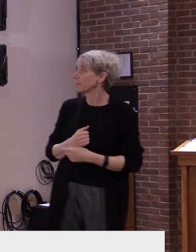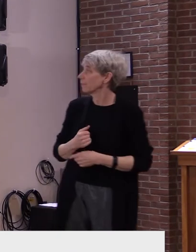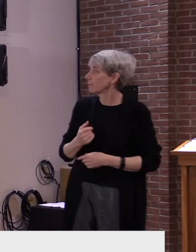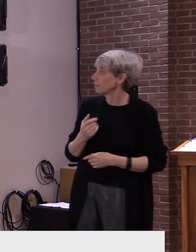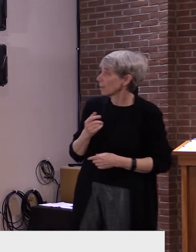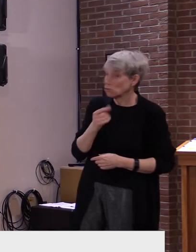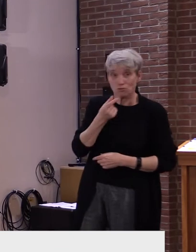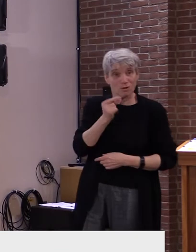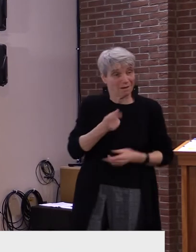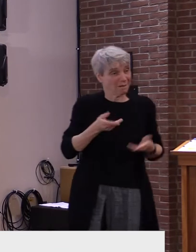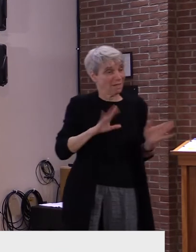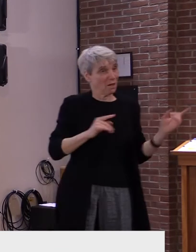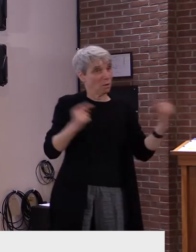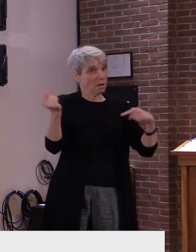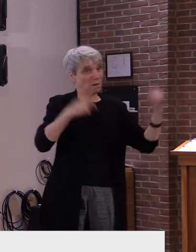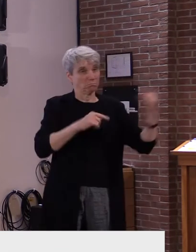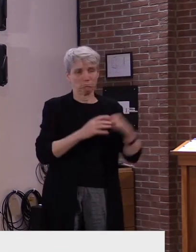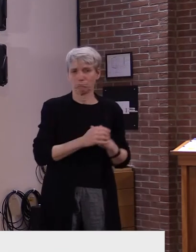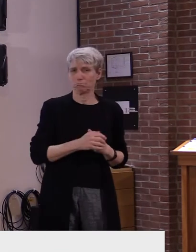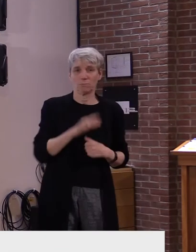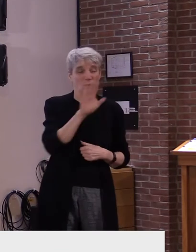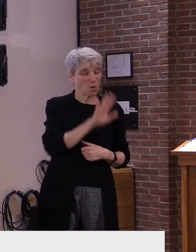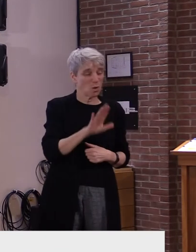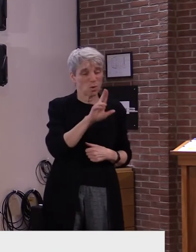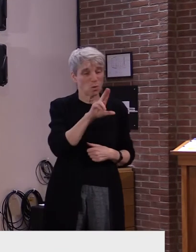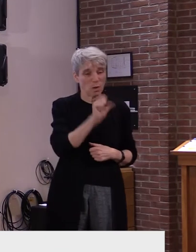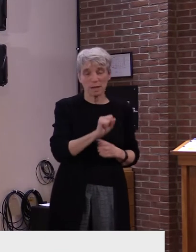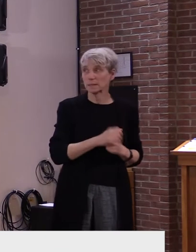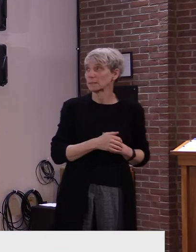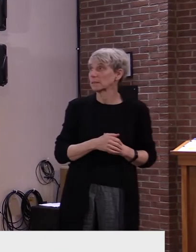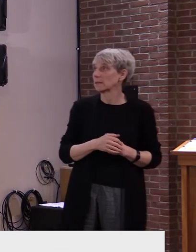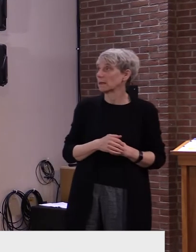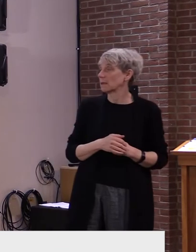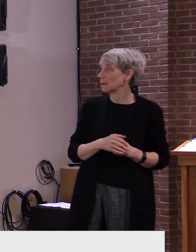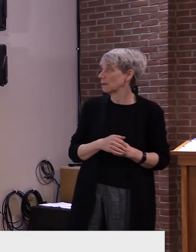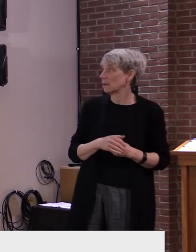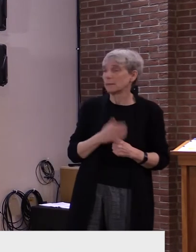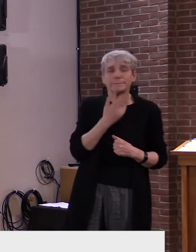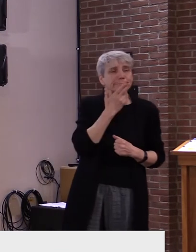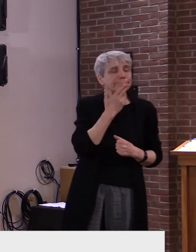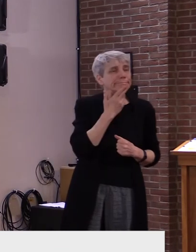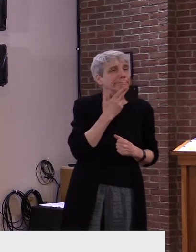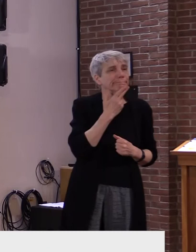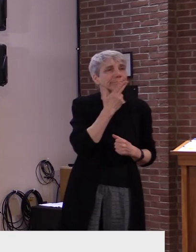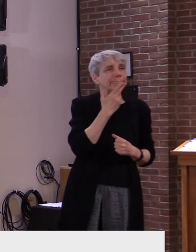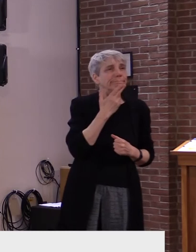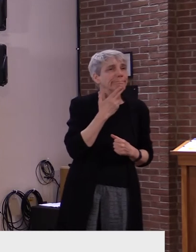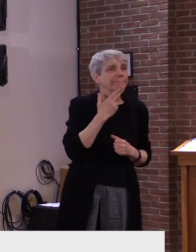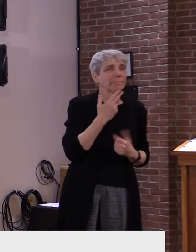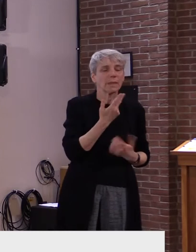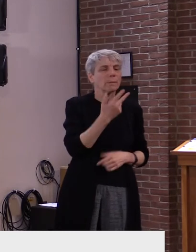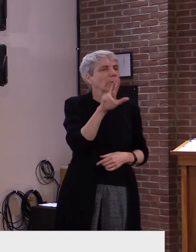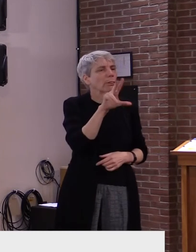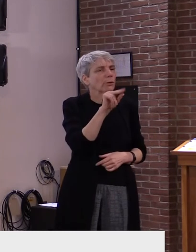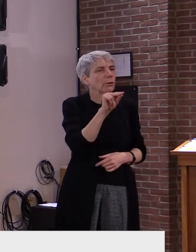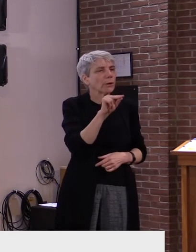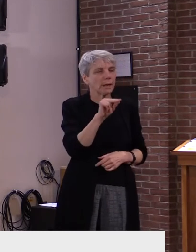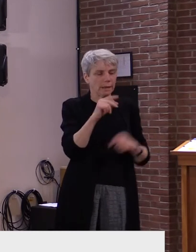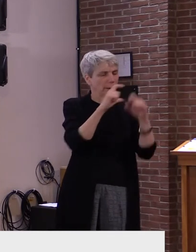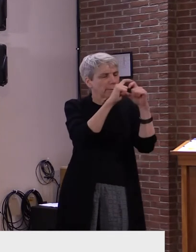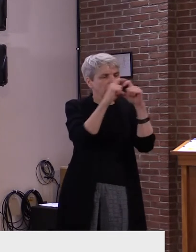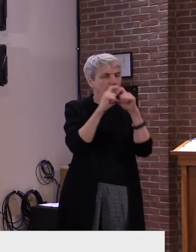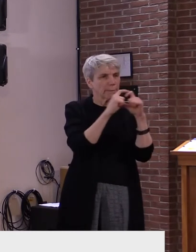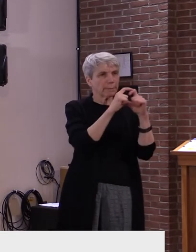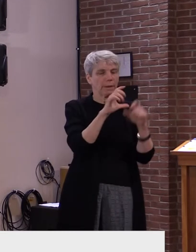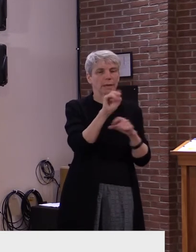fact there are about 3 100 counties across the united states less than 30 of them would meet that under 400 standard or be green